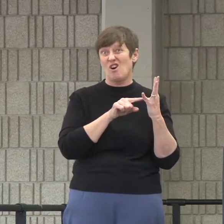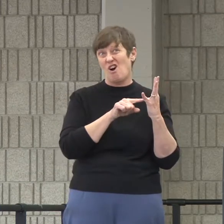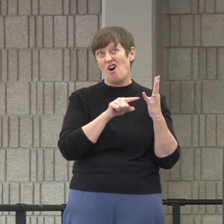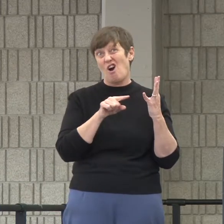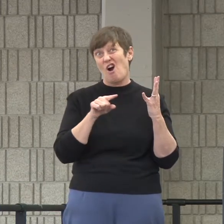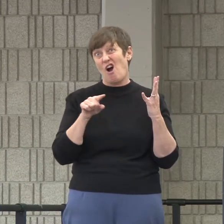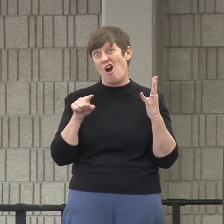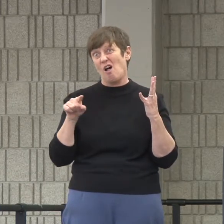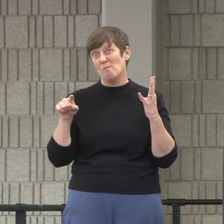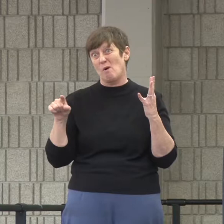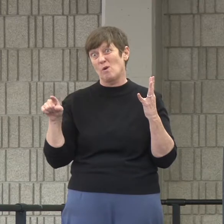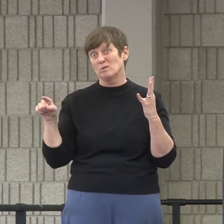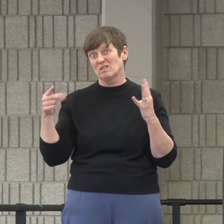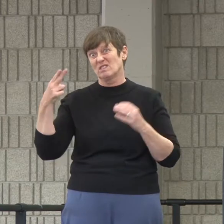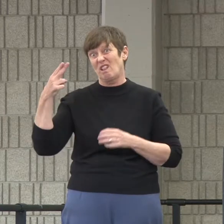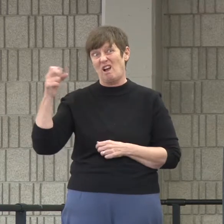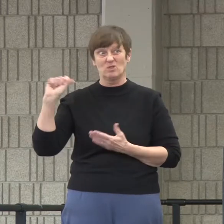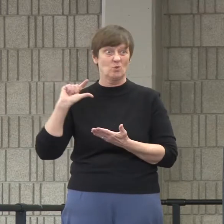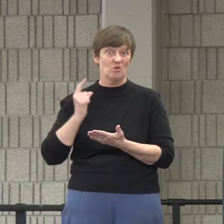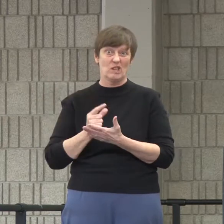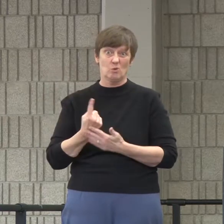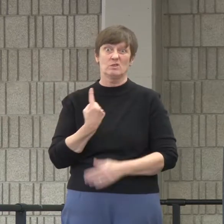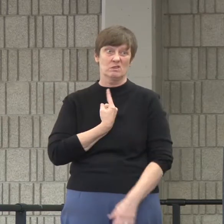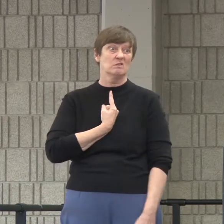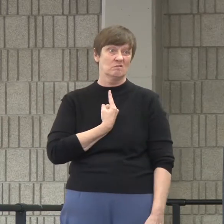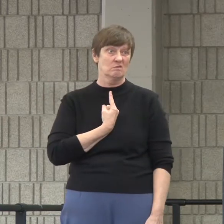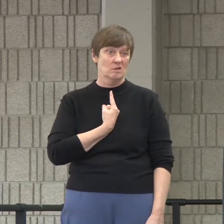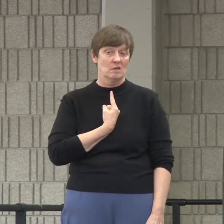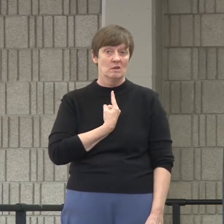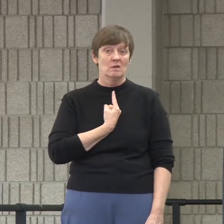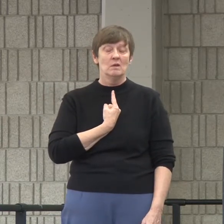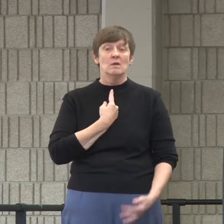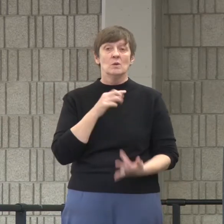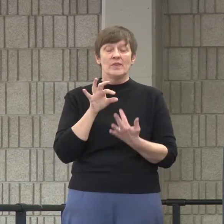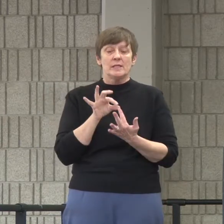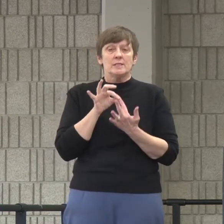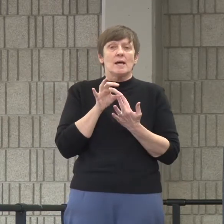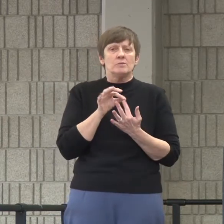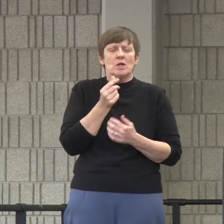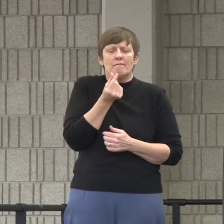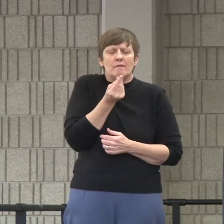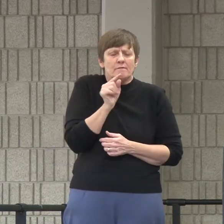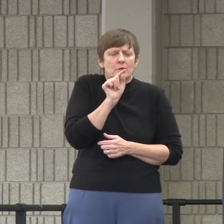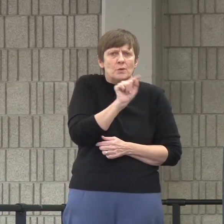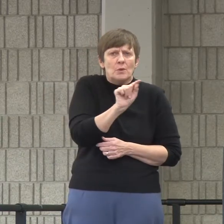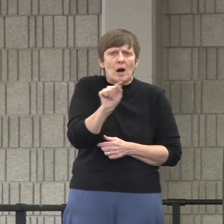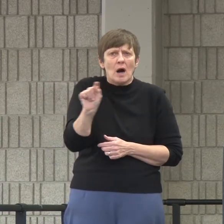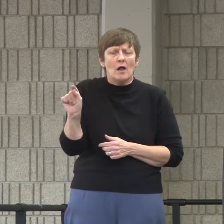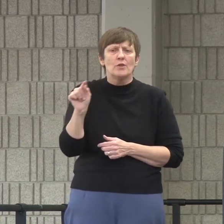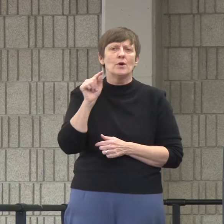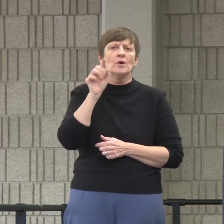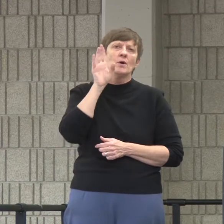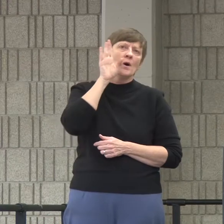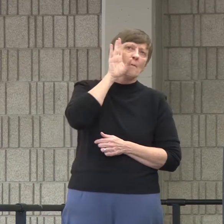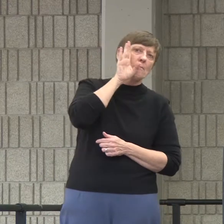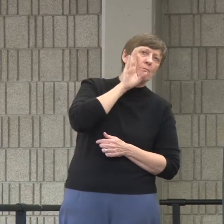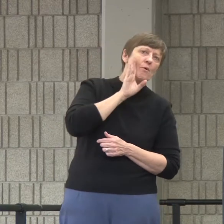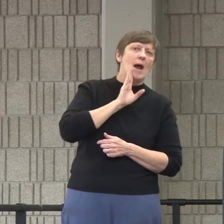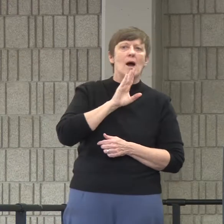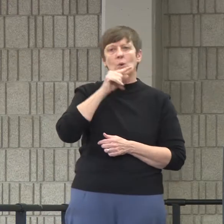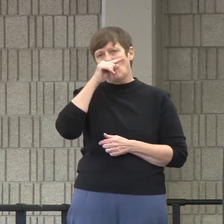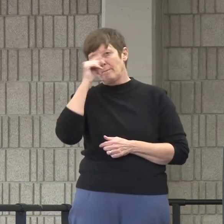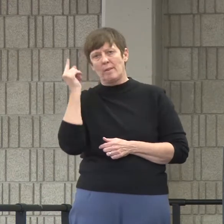almost until high school graduation, with the exception of a few other brown or black